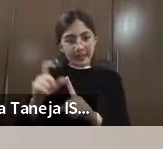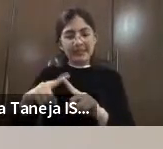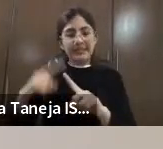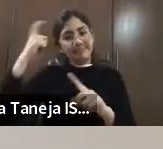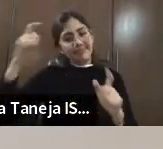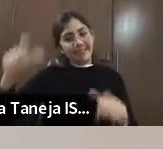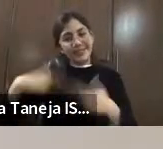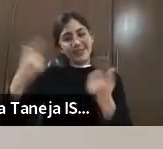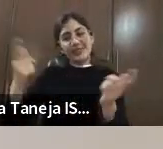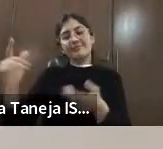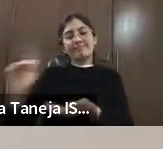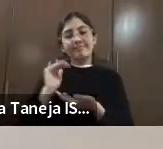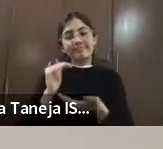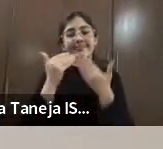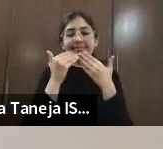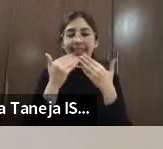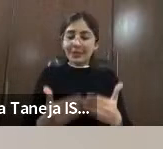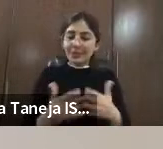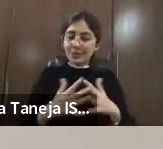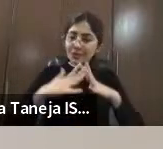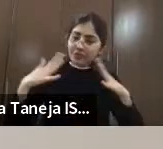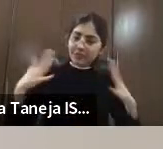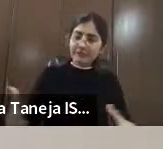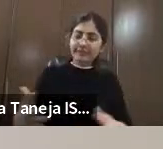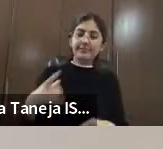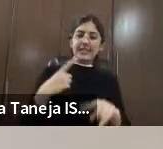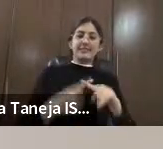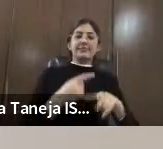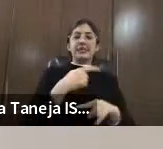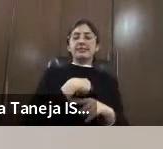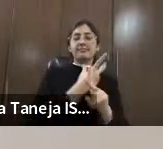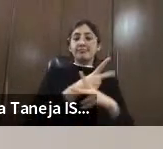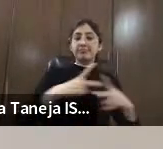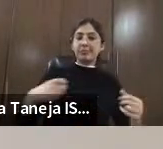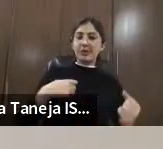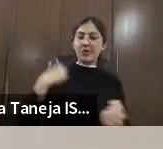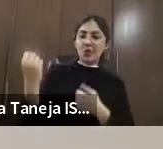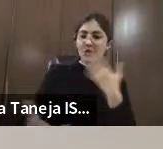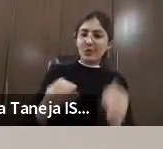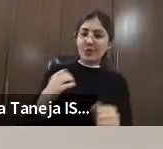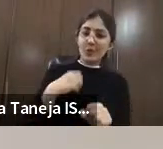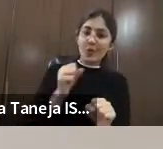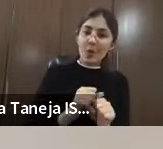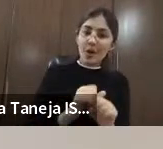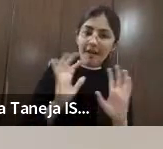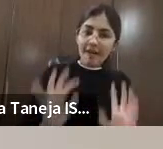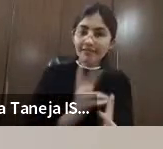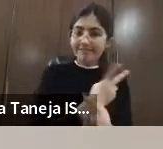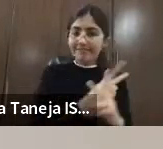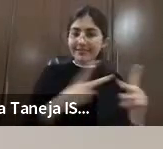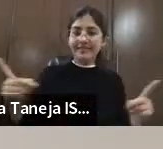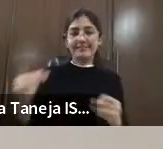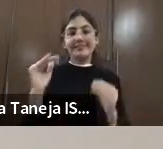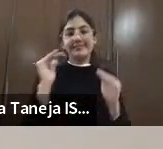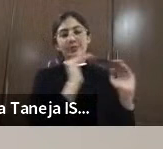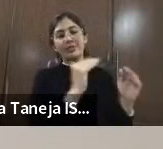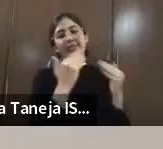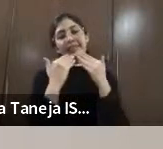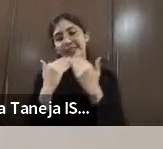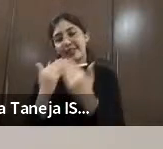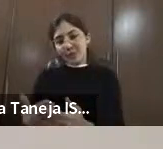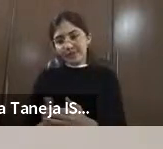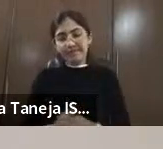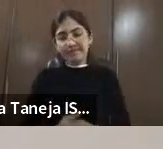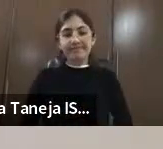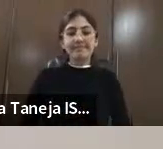great initiative to recognize invisible contributors, the entrepreneurs with disabilities in the country. I would also like to thank